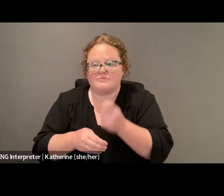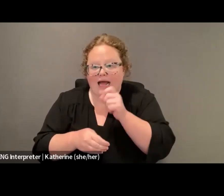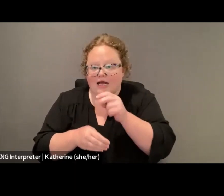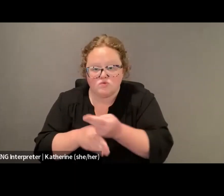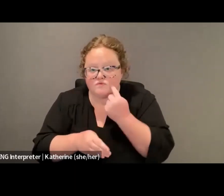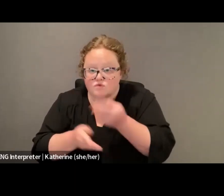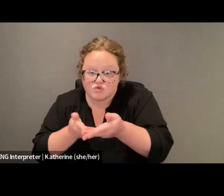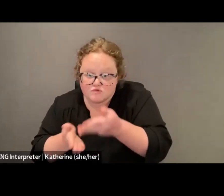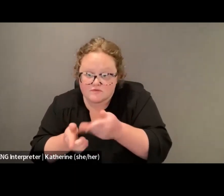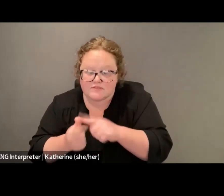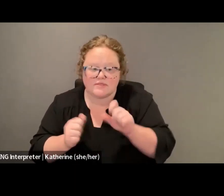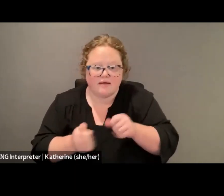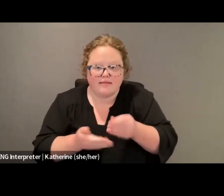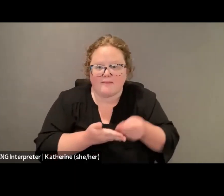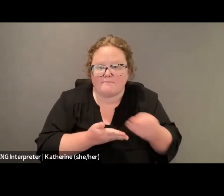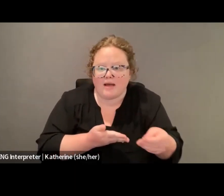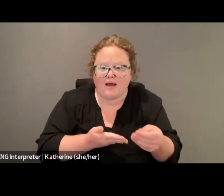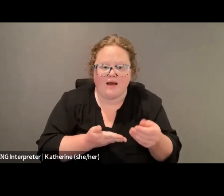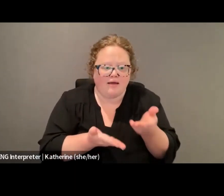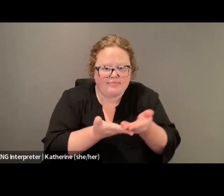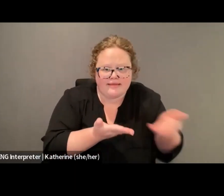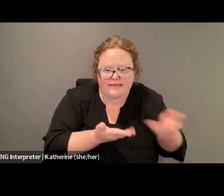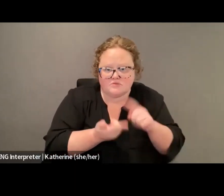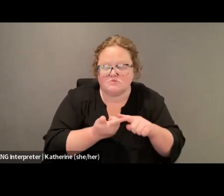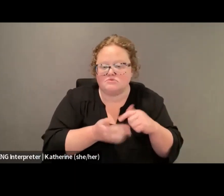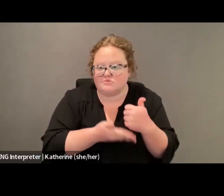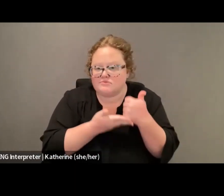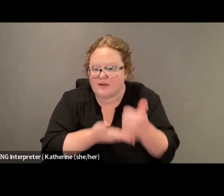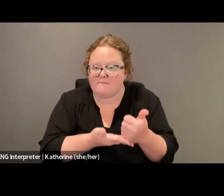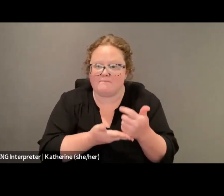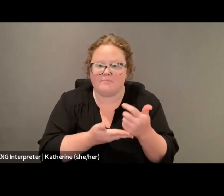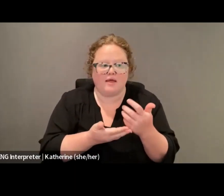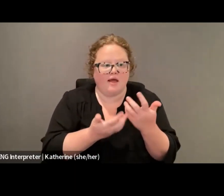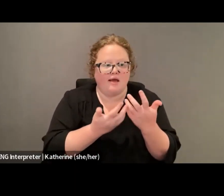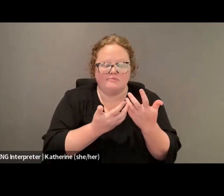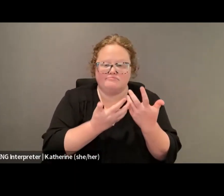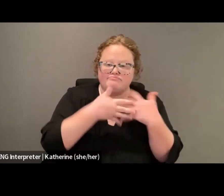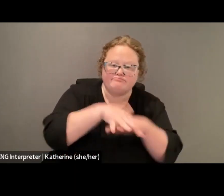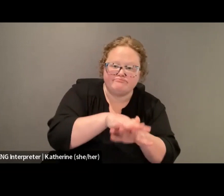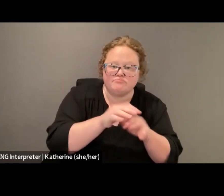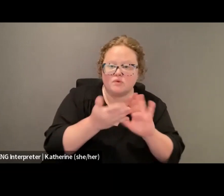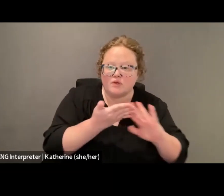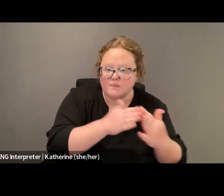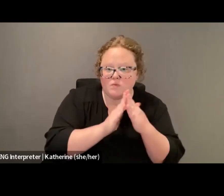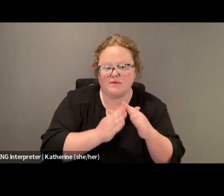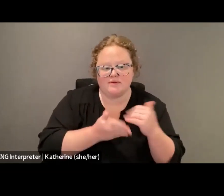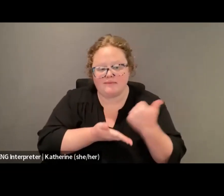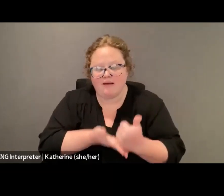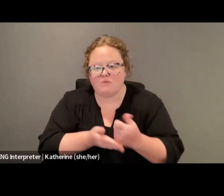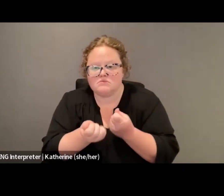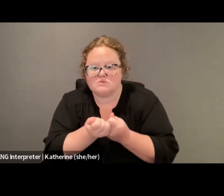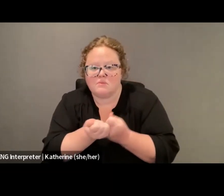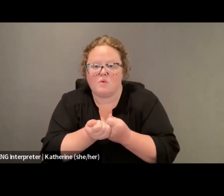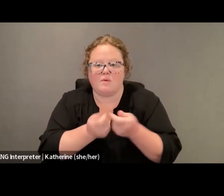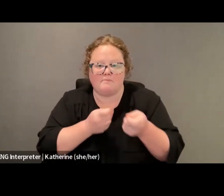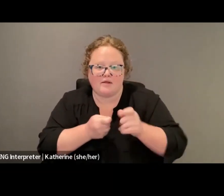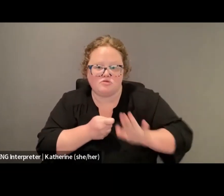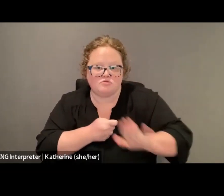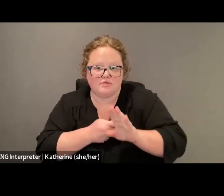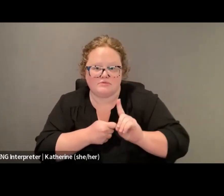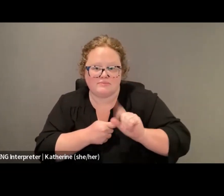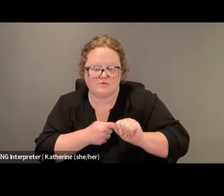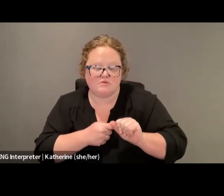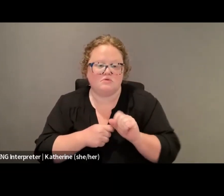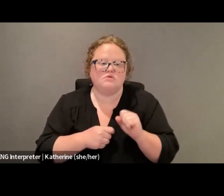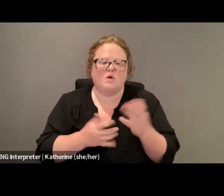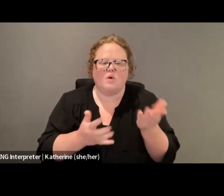to help their community integration, help them manage their disability, and things like that. So we'll talk more about these concepts, but I just